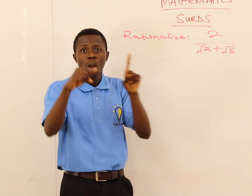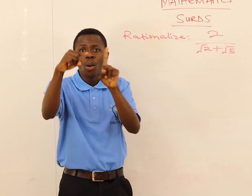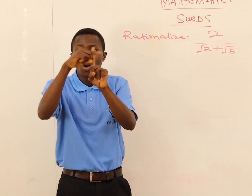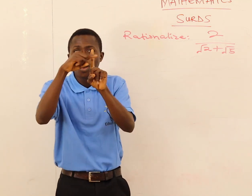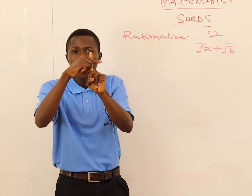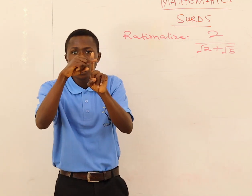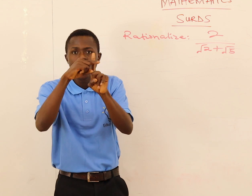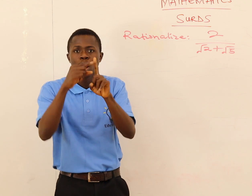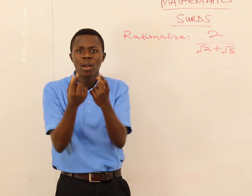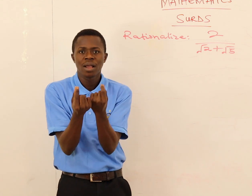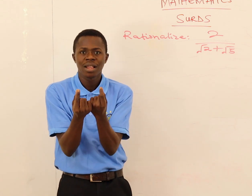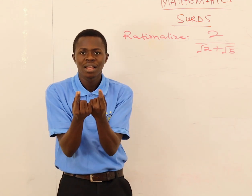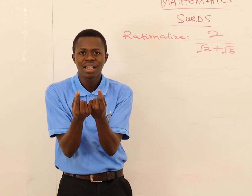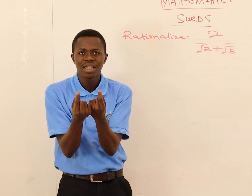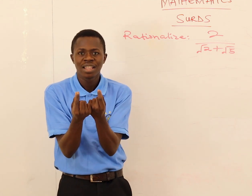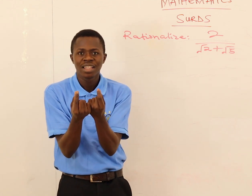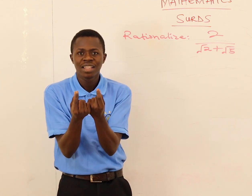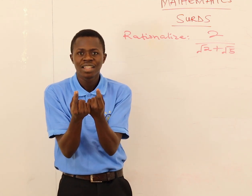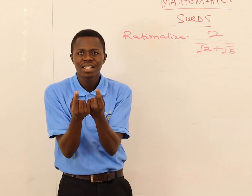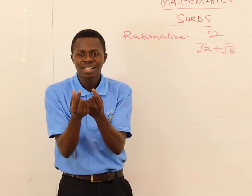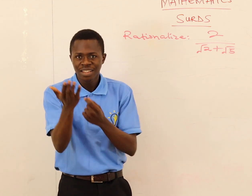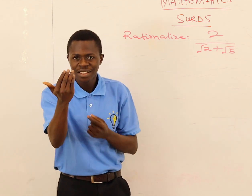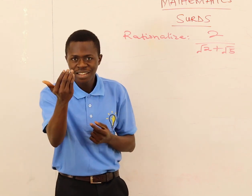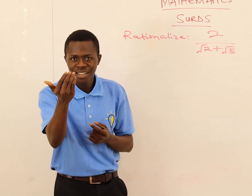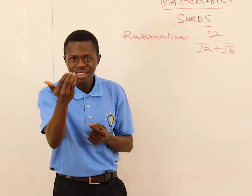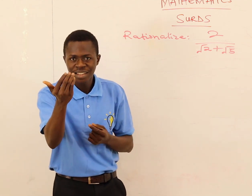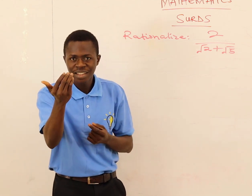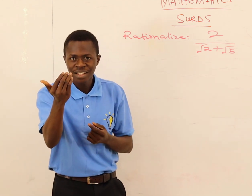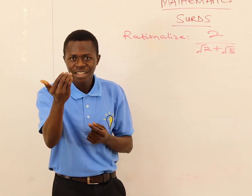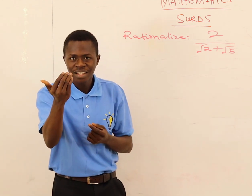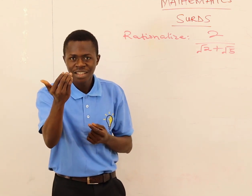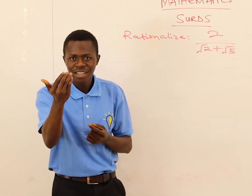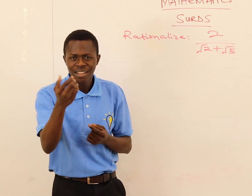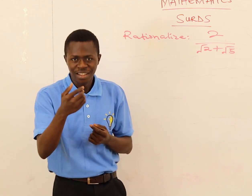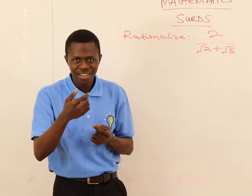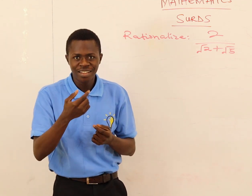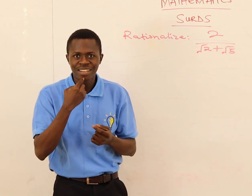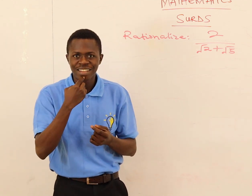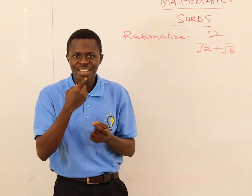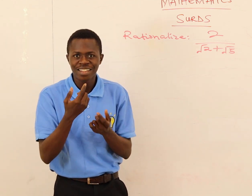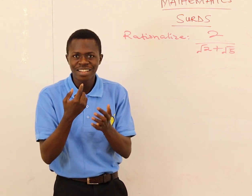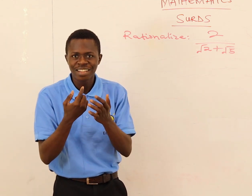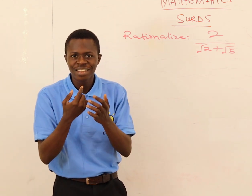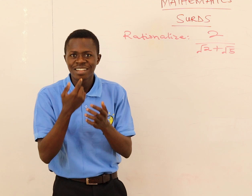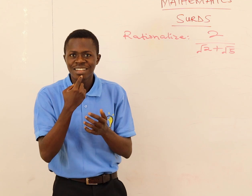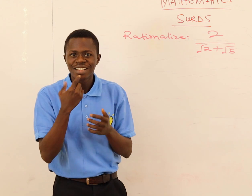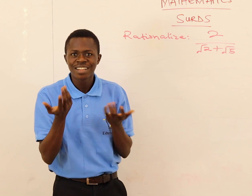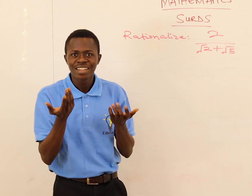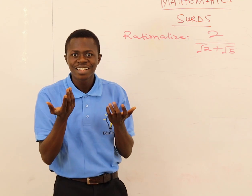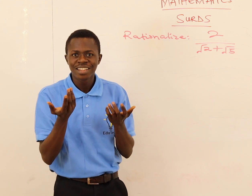do we go about it? We check for the sign, whether it is positive or negative. This one, is it positive or